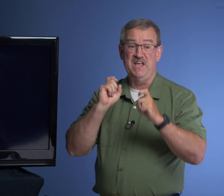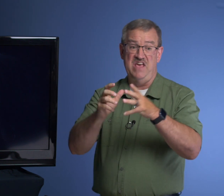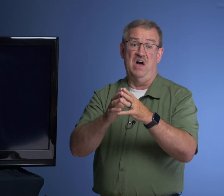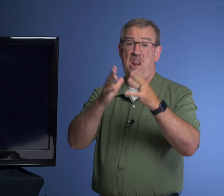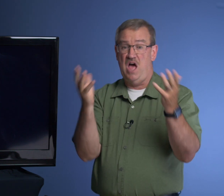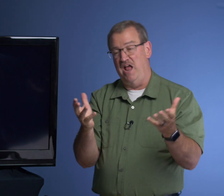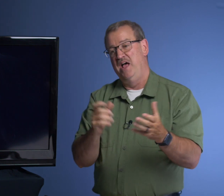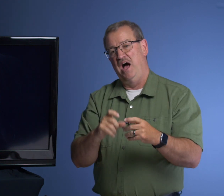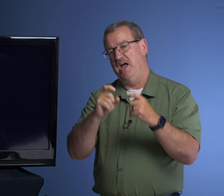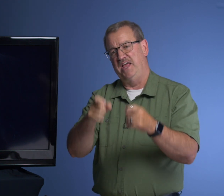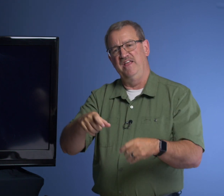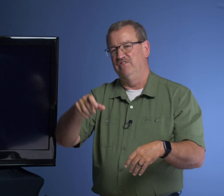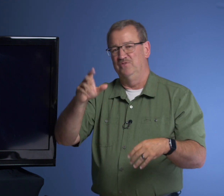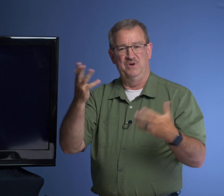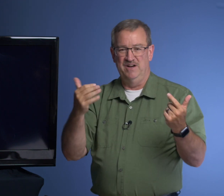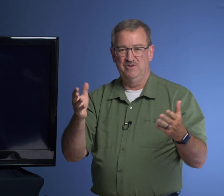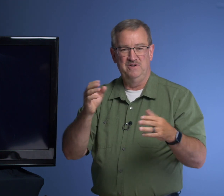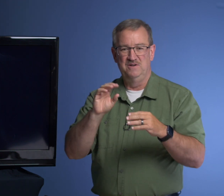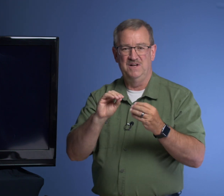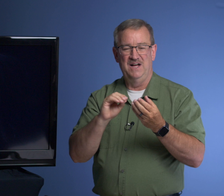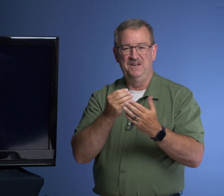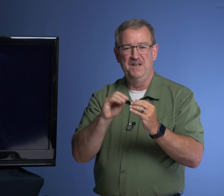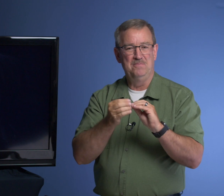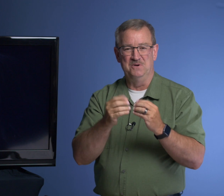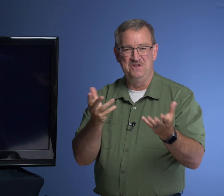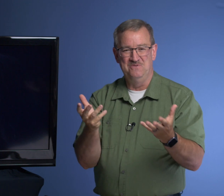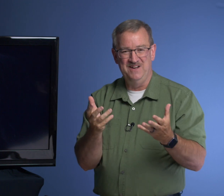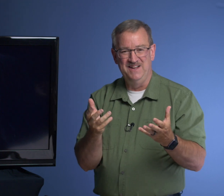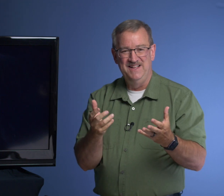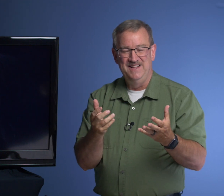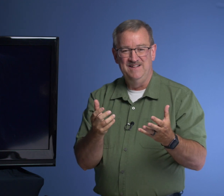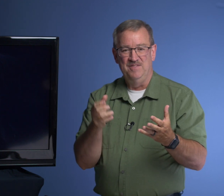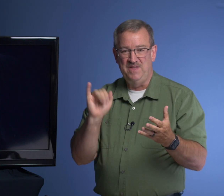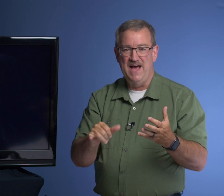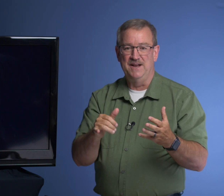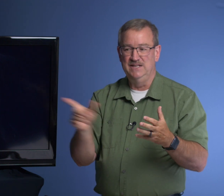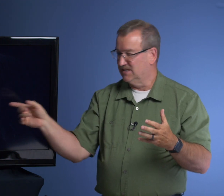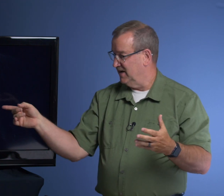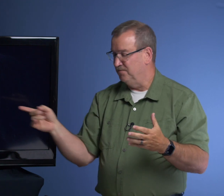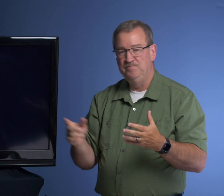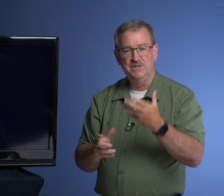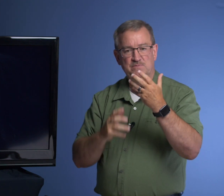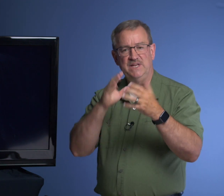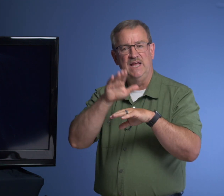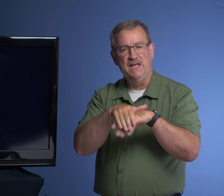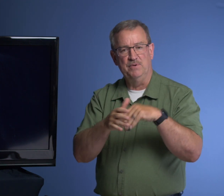I gave a lot, I gave whatever number you want, that, he said, is being